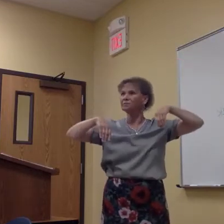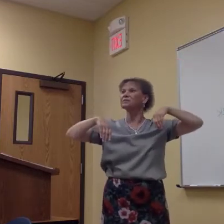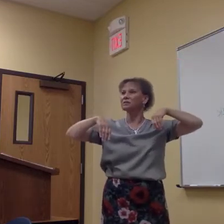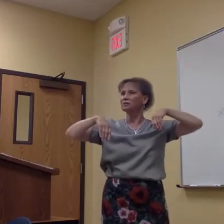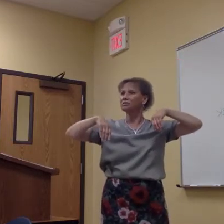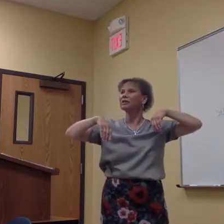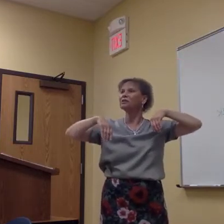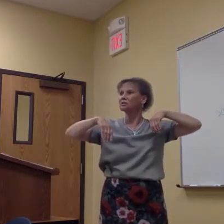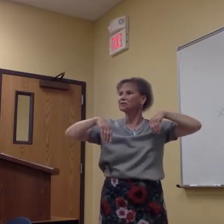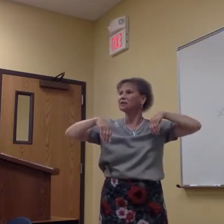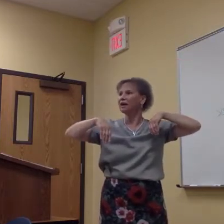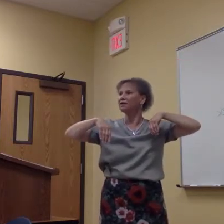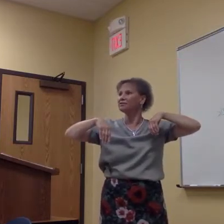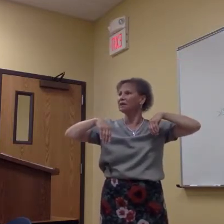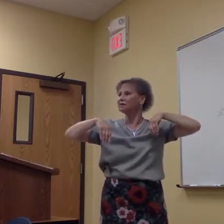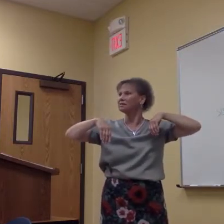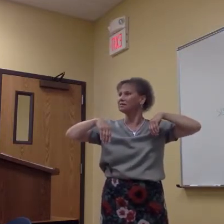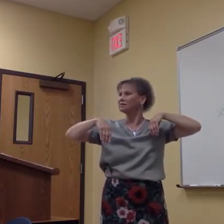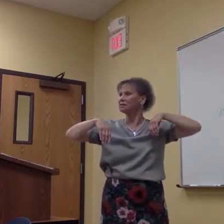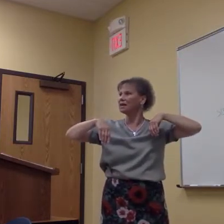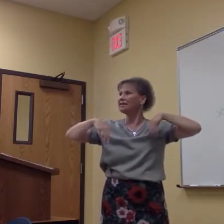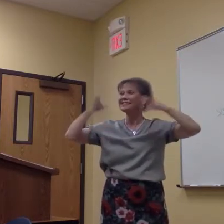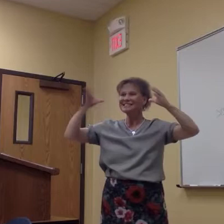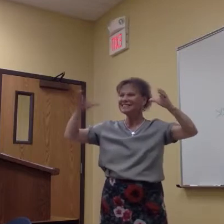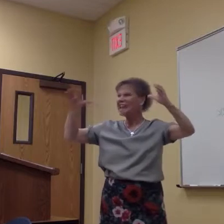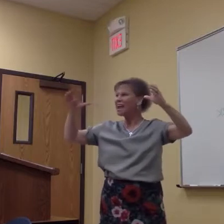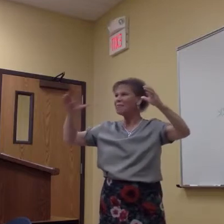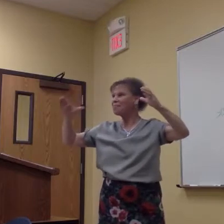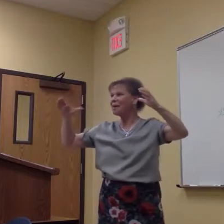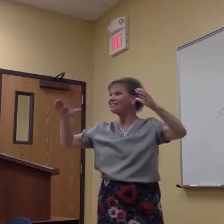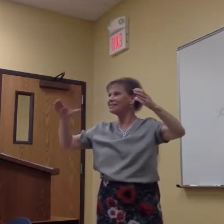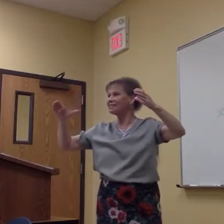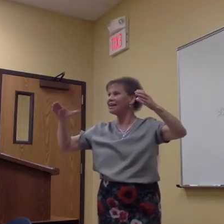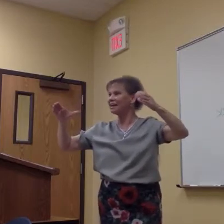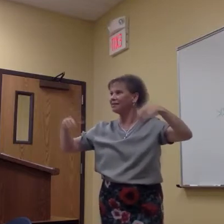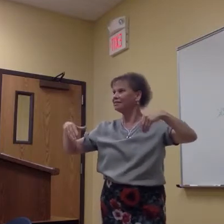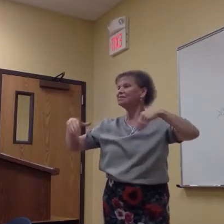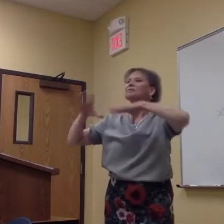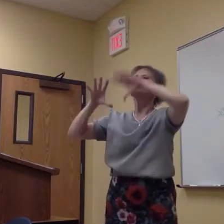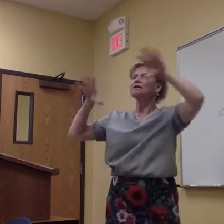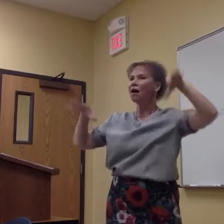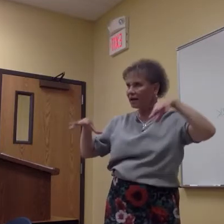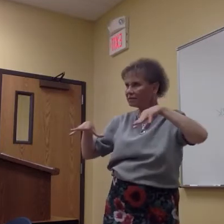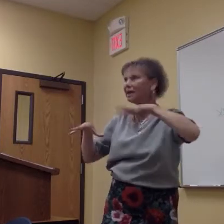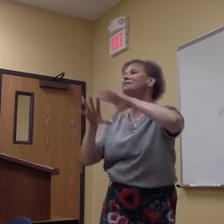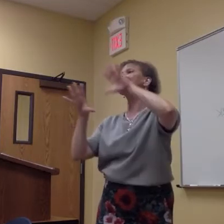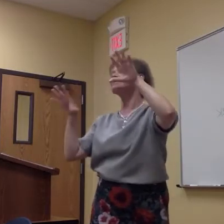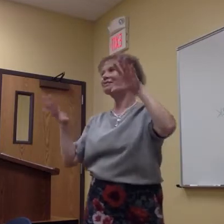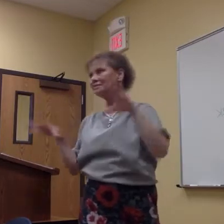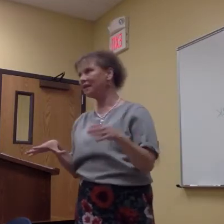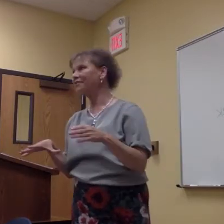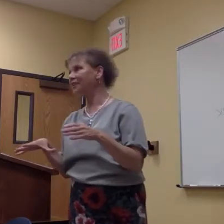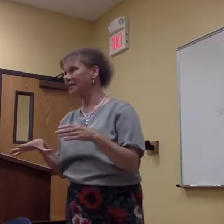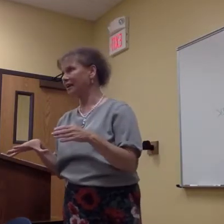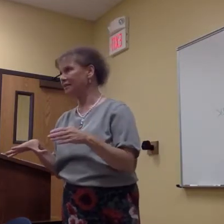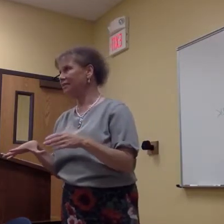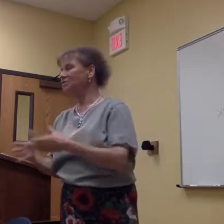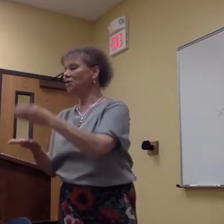columns, pillars out front, right? Same basic thing. Context is everything. So